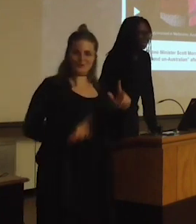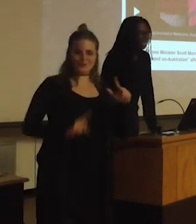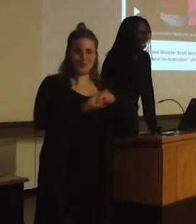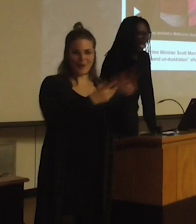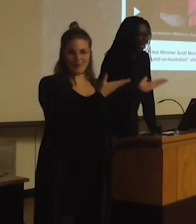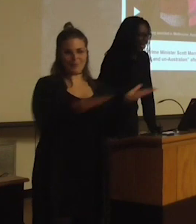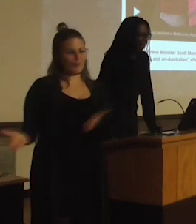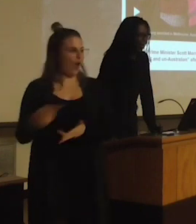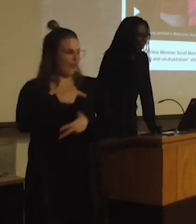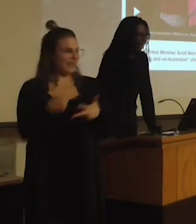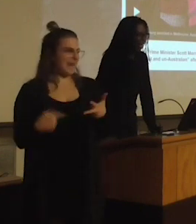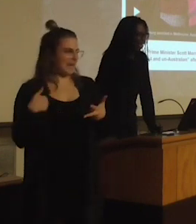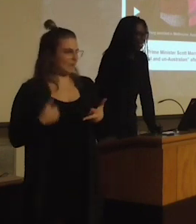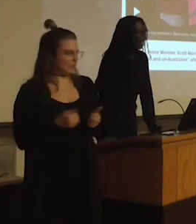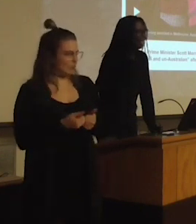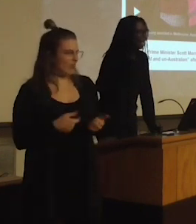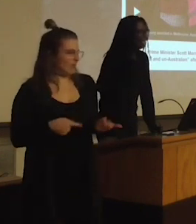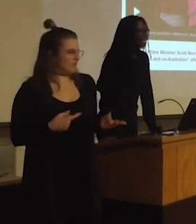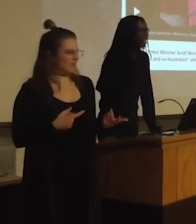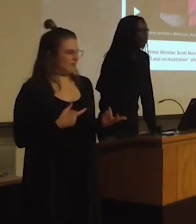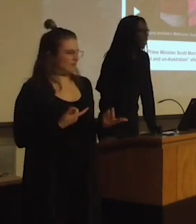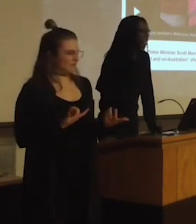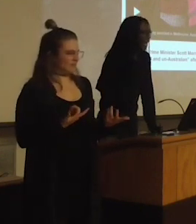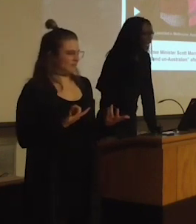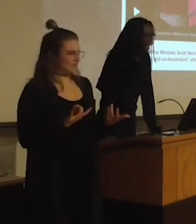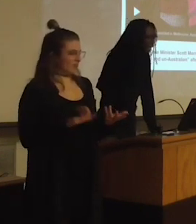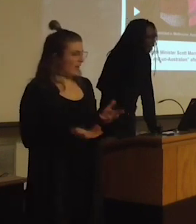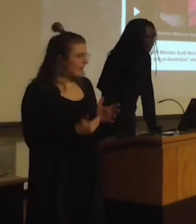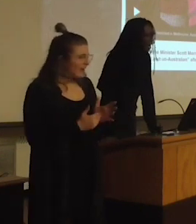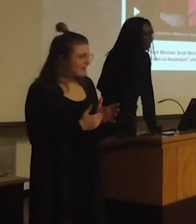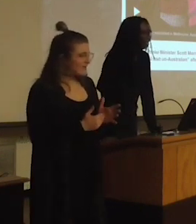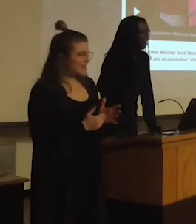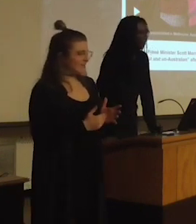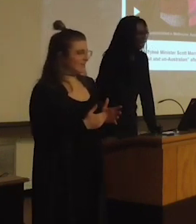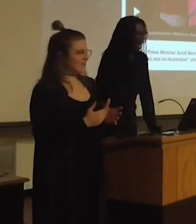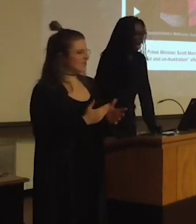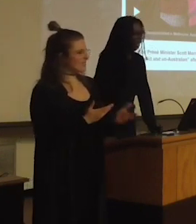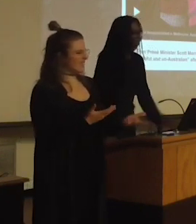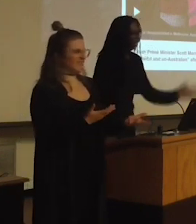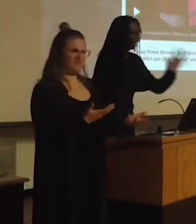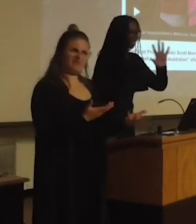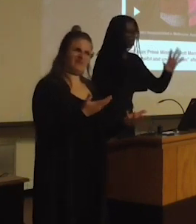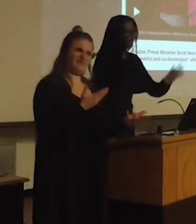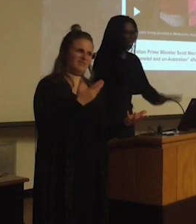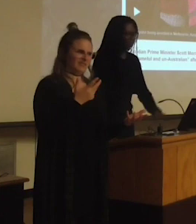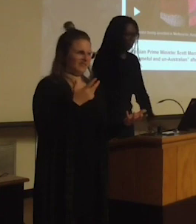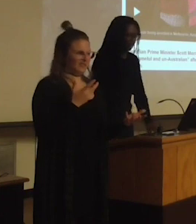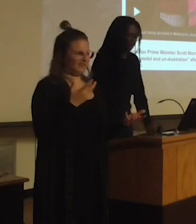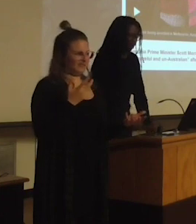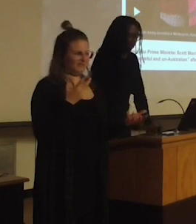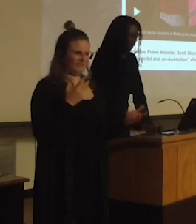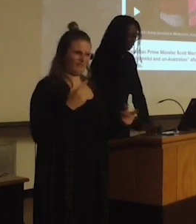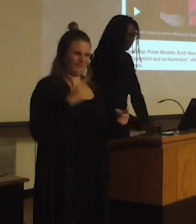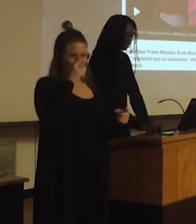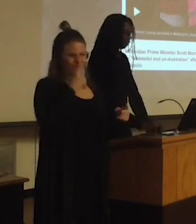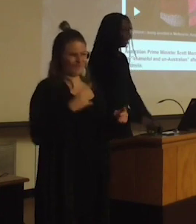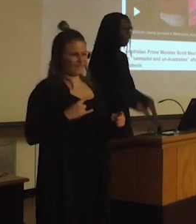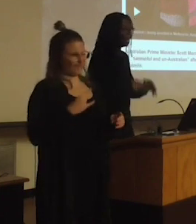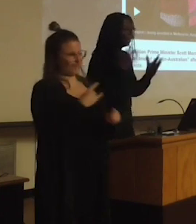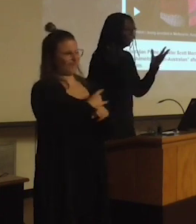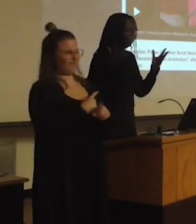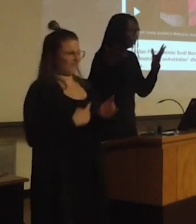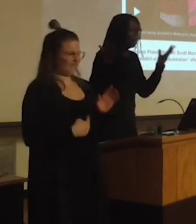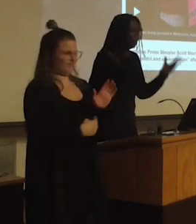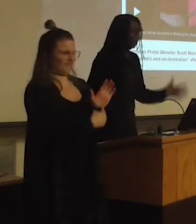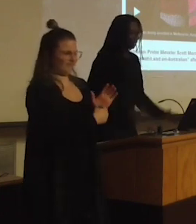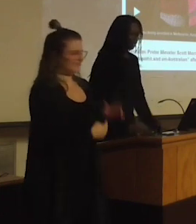And so like this is unintentionally, once again, telling on ourselves. And I just want to throw these out there because, like, you know,